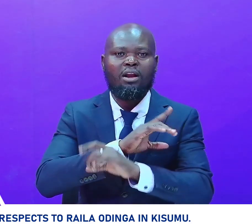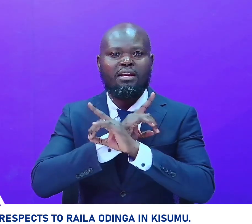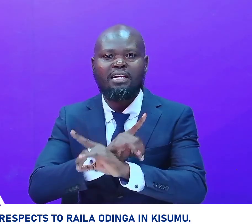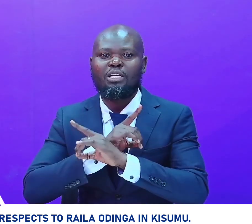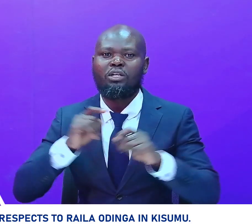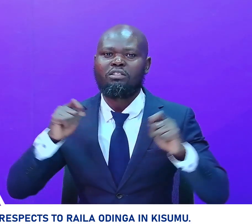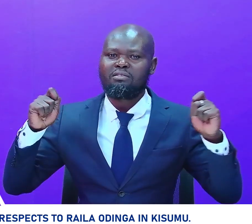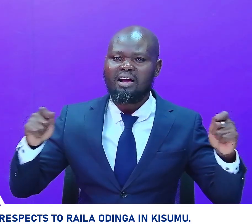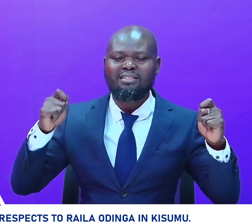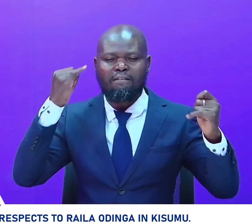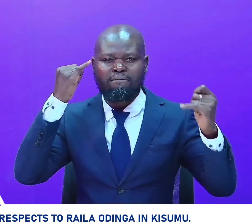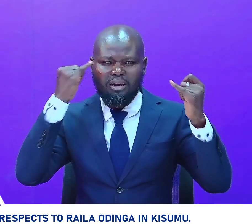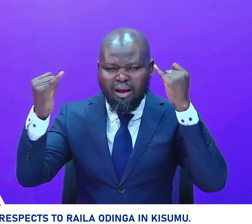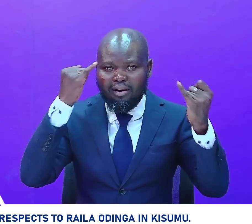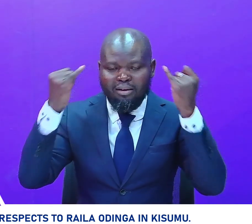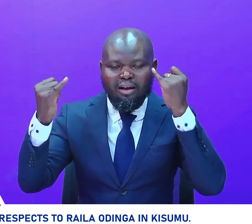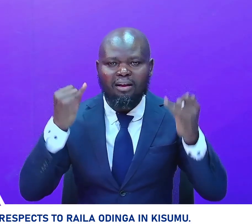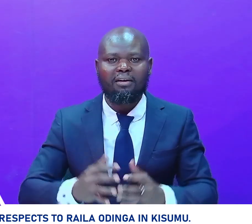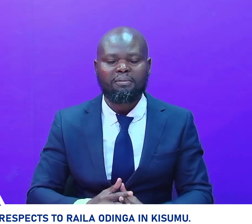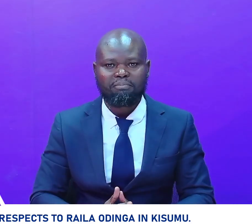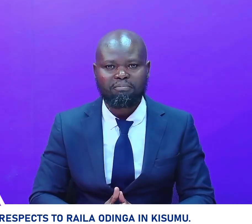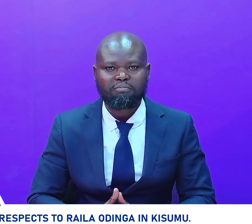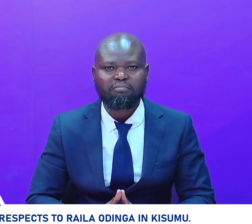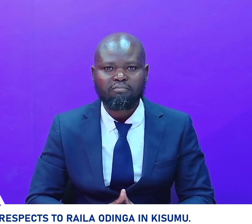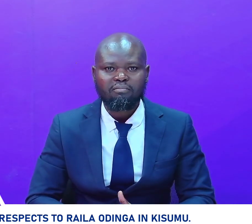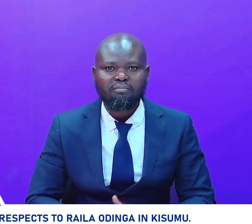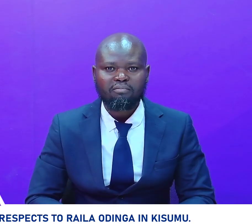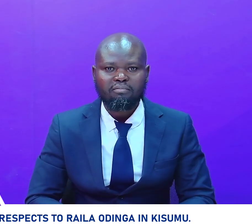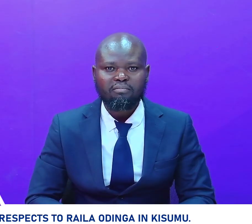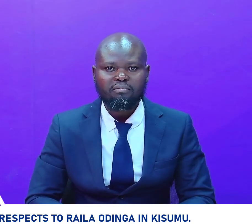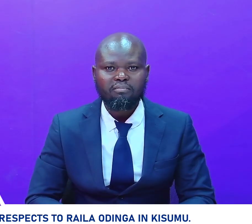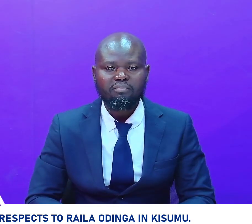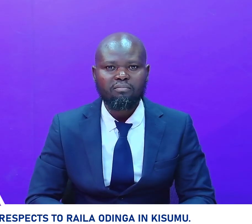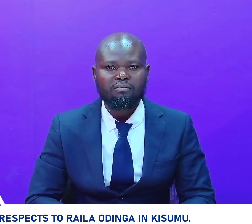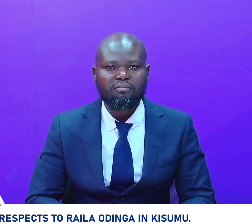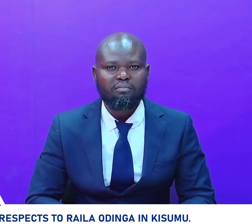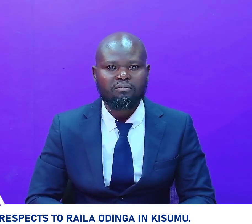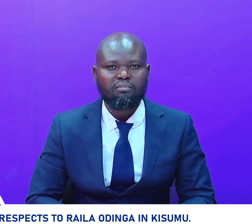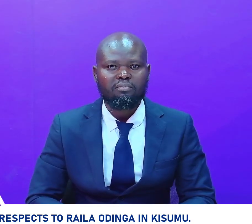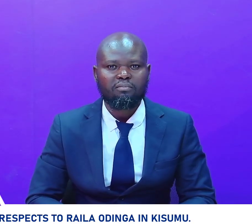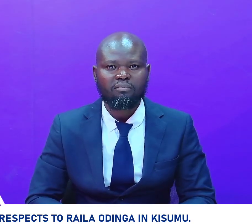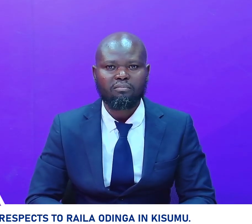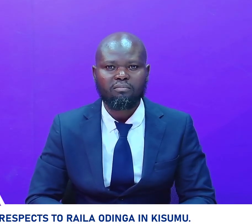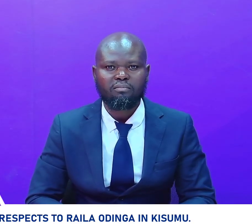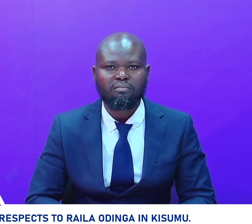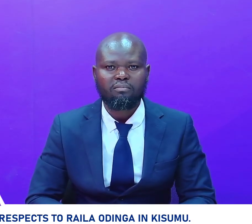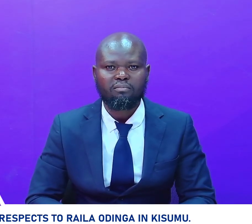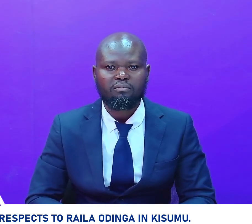Odinga, who is regarded as a unifying figure and a defender of democratic ideas.